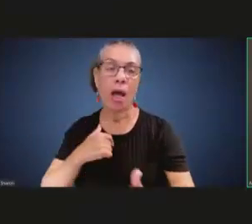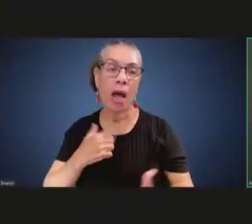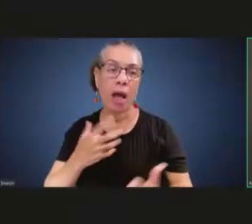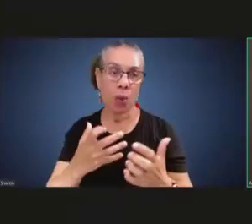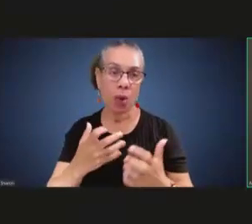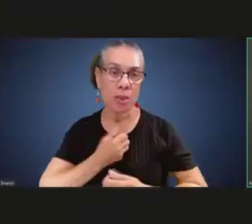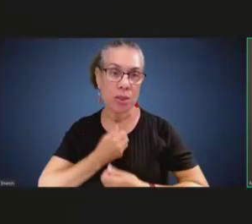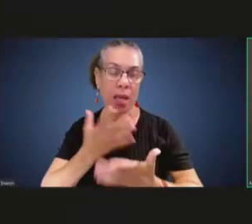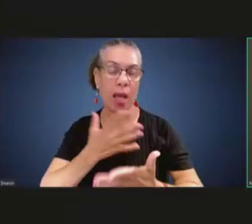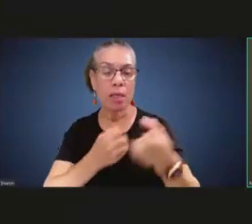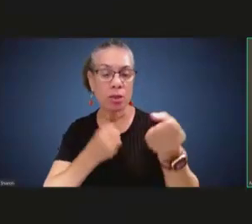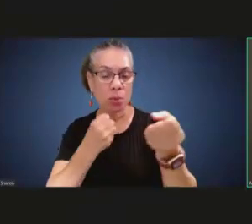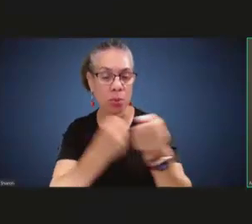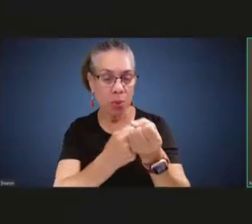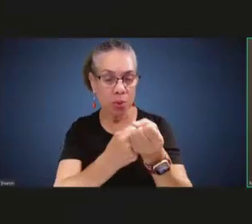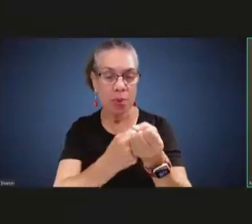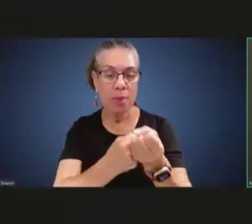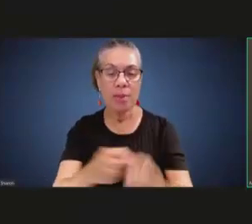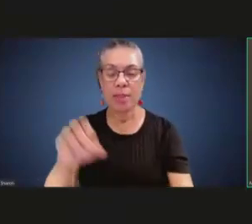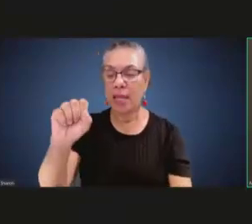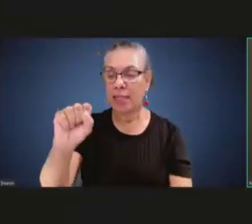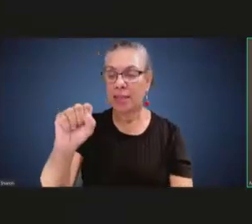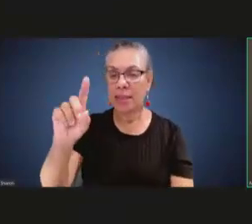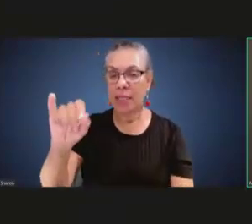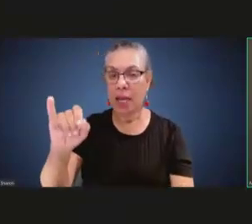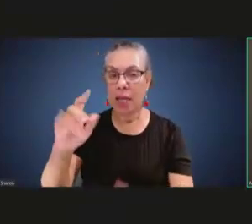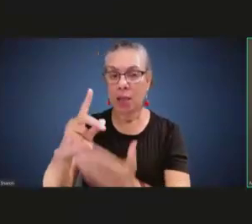SDI program. It's